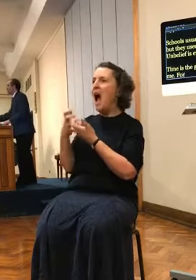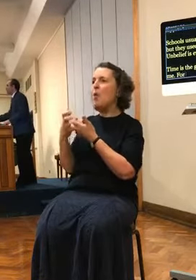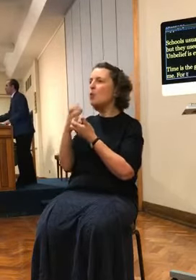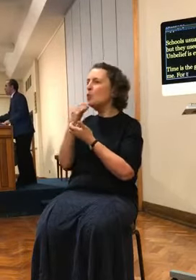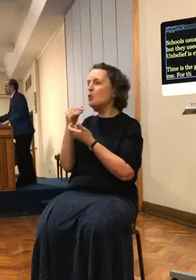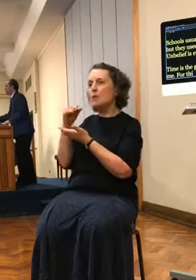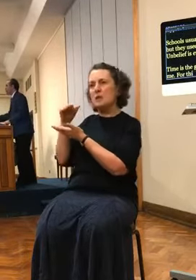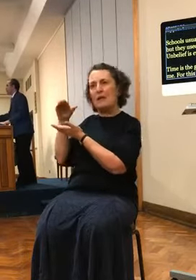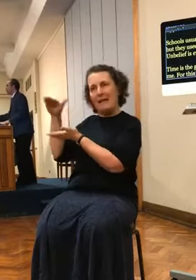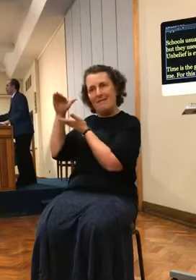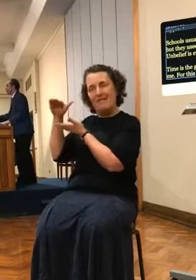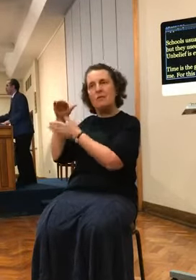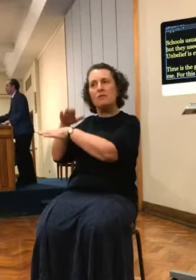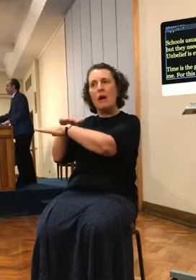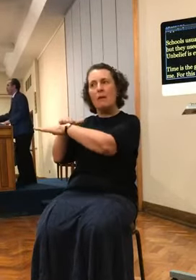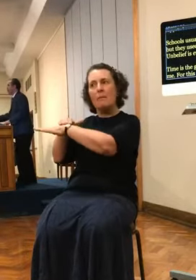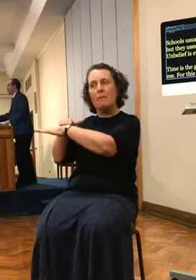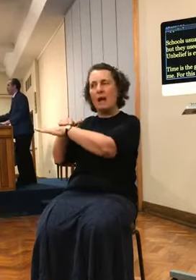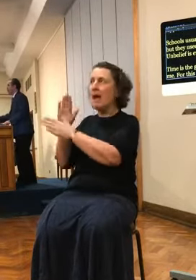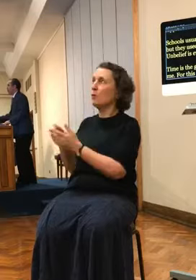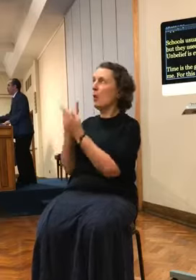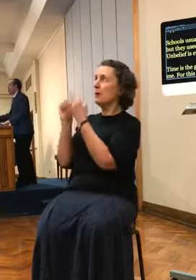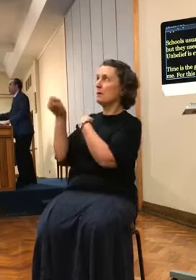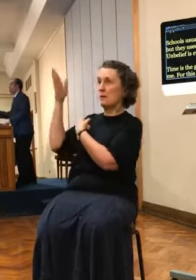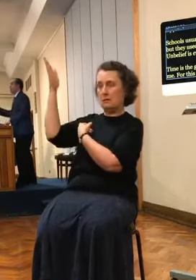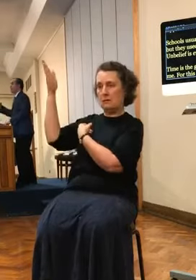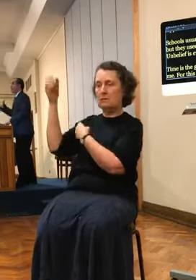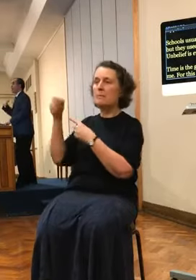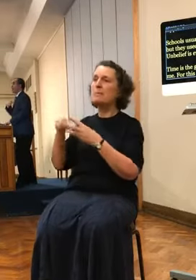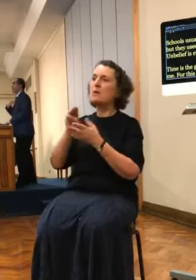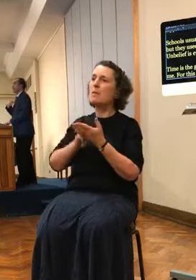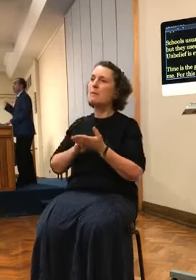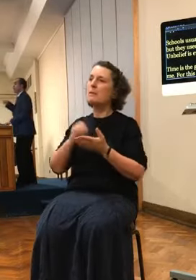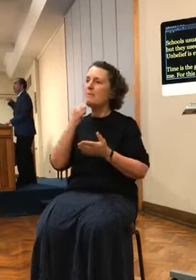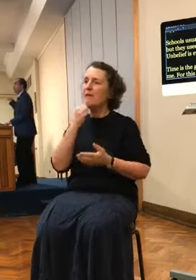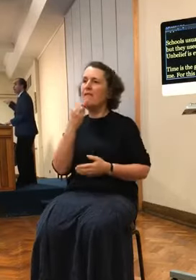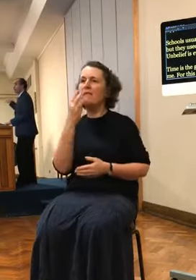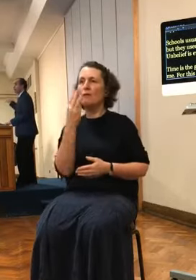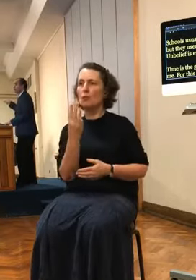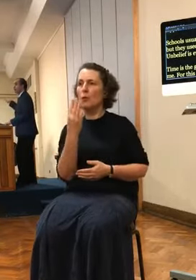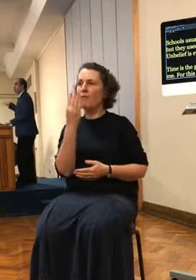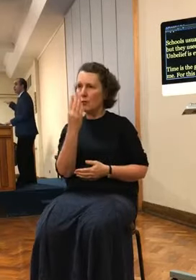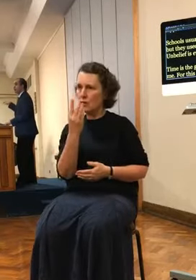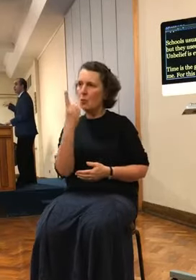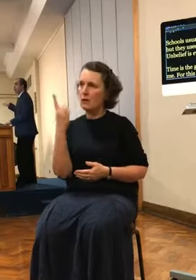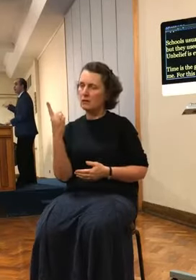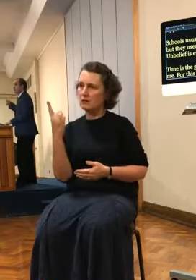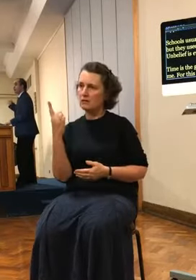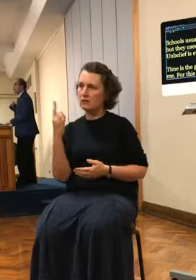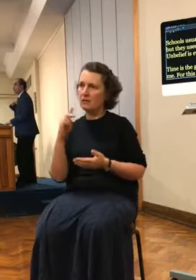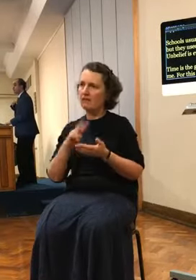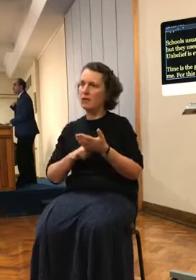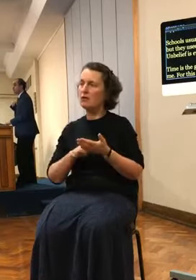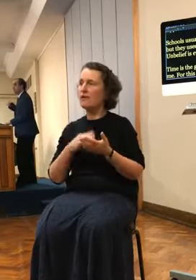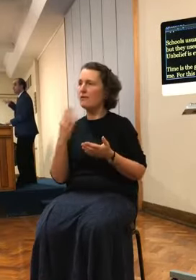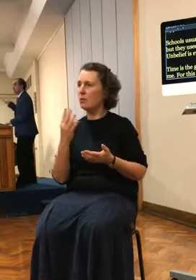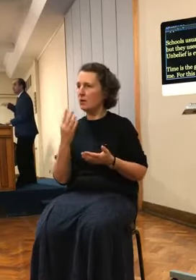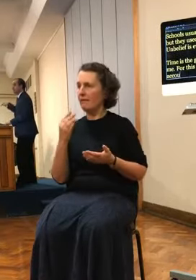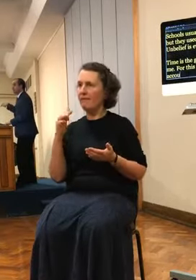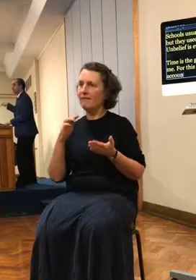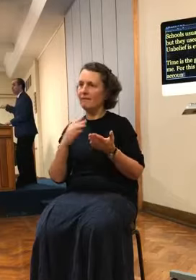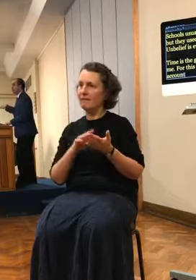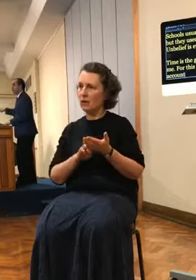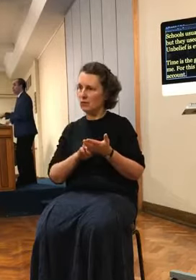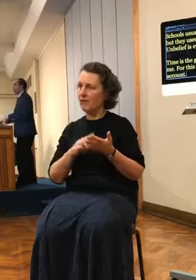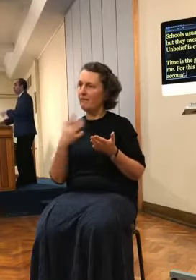Psalm 31, verse 14 and 15. My days are in your hands. My time is